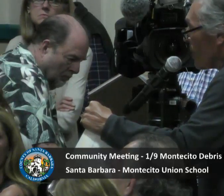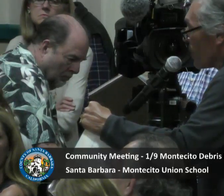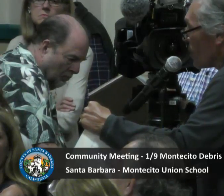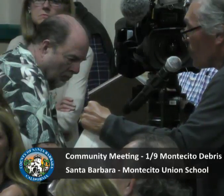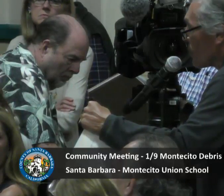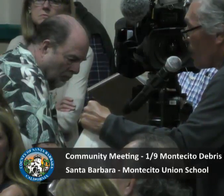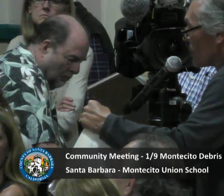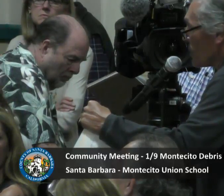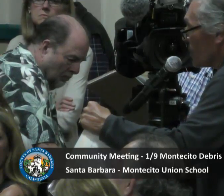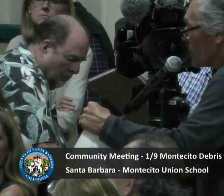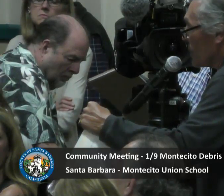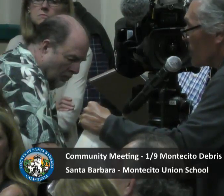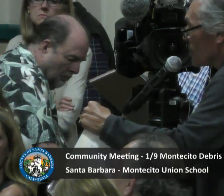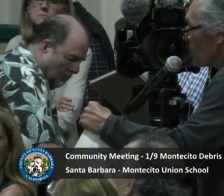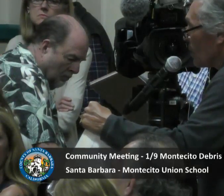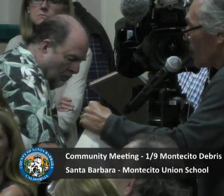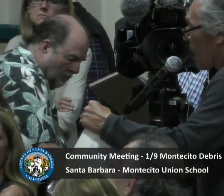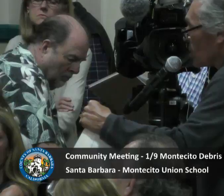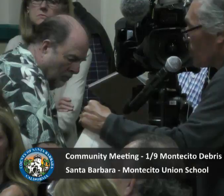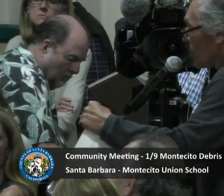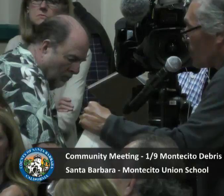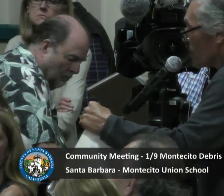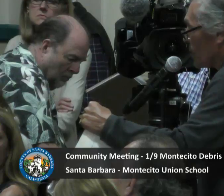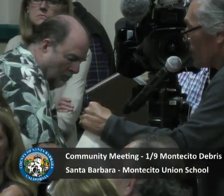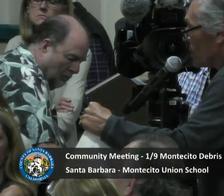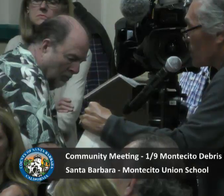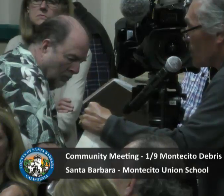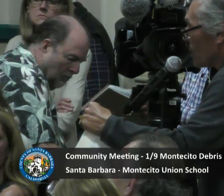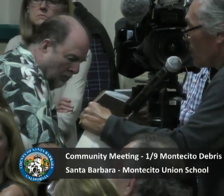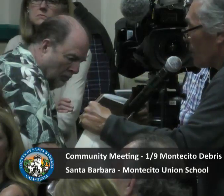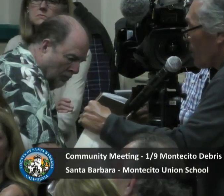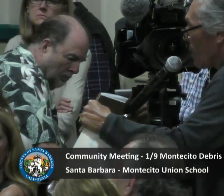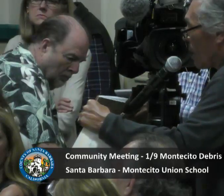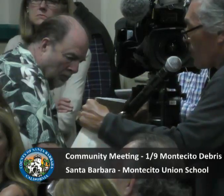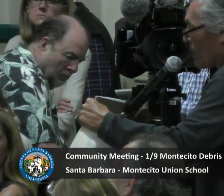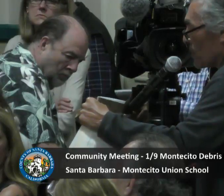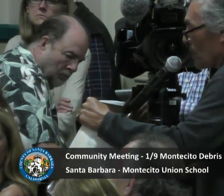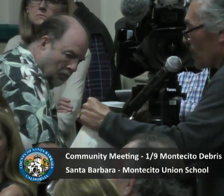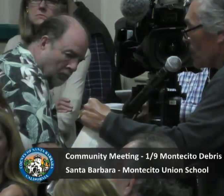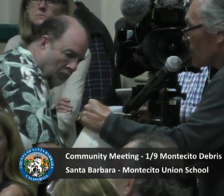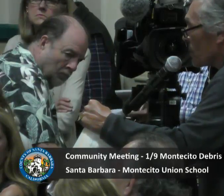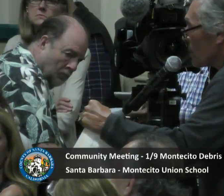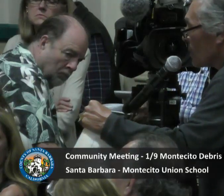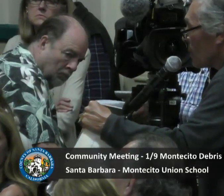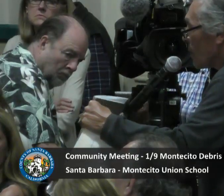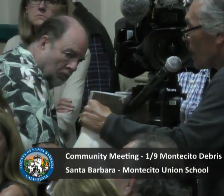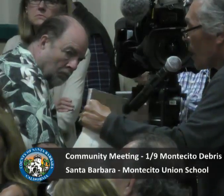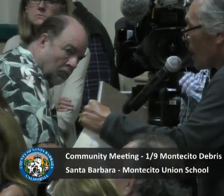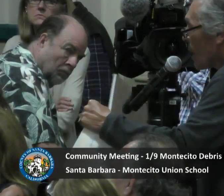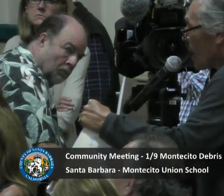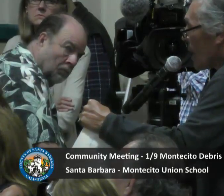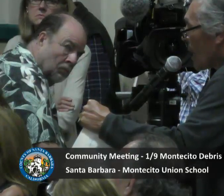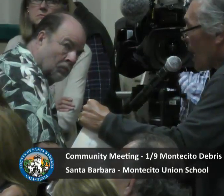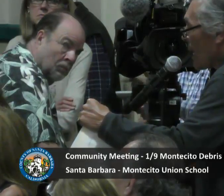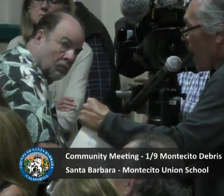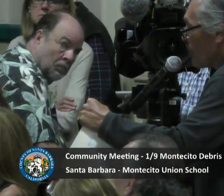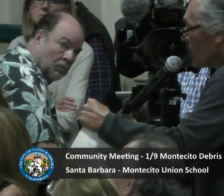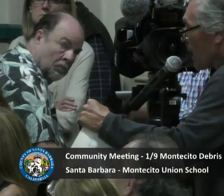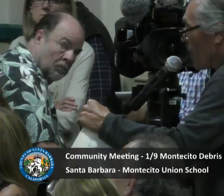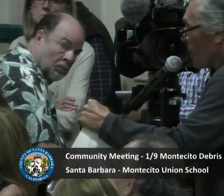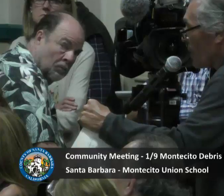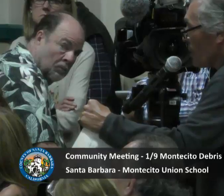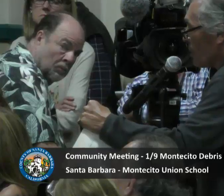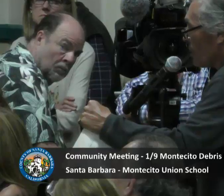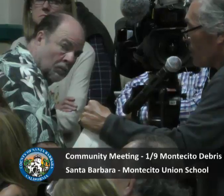either in the American Red Cross facilities and hospital facilities or other facilities? And how